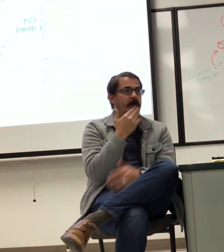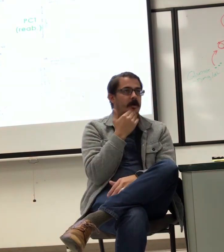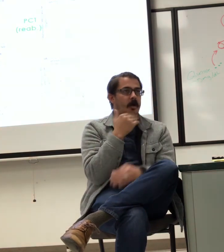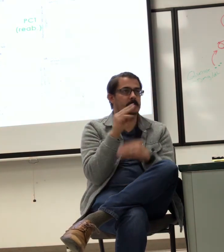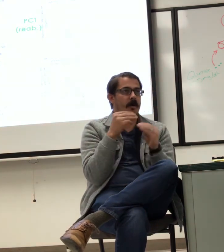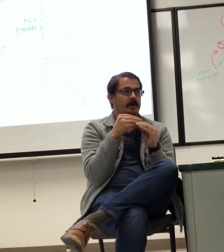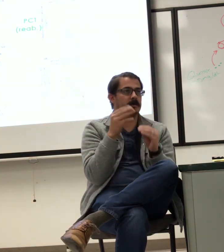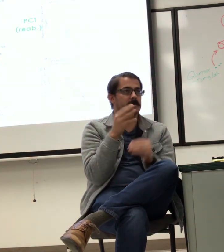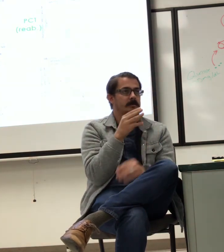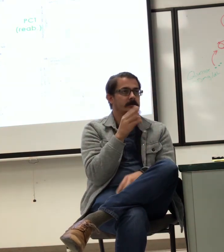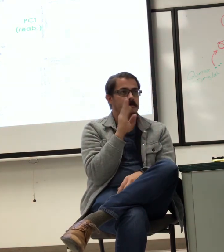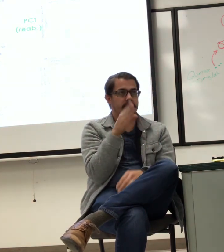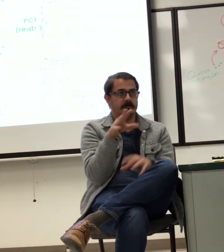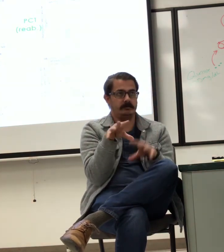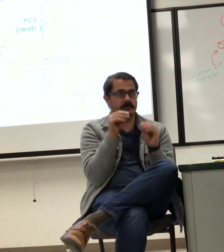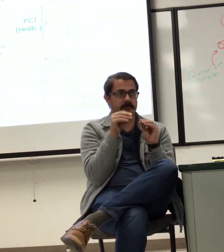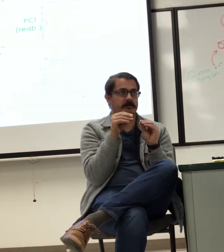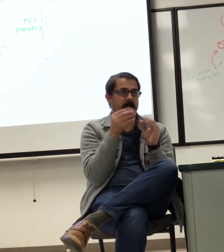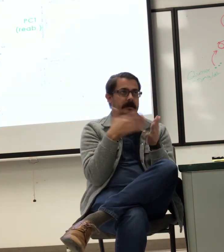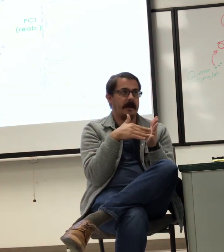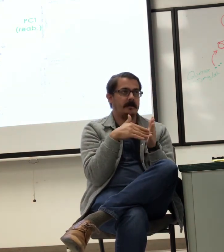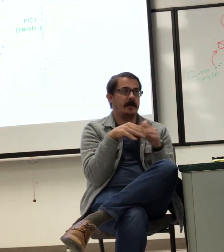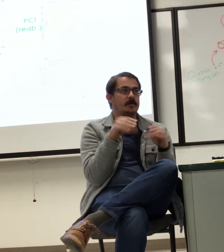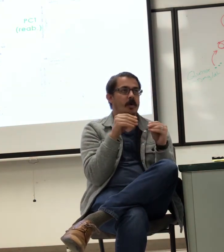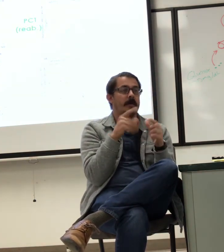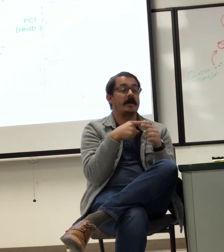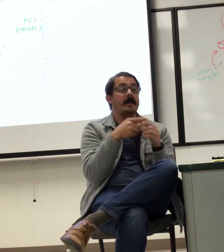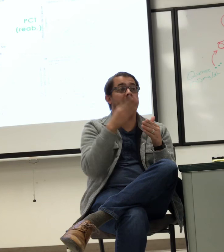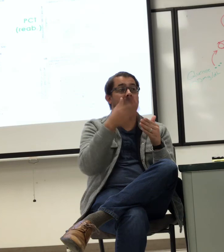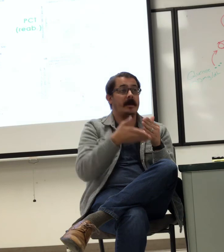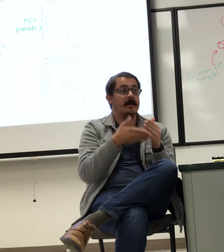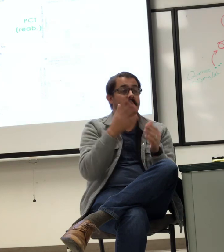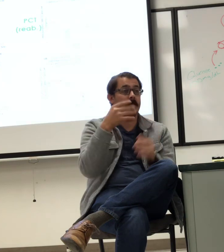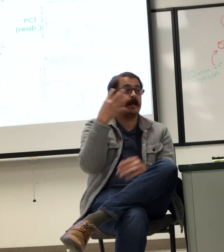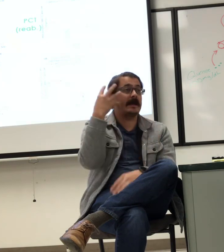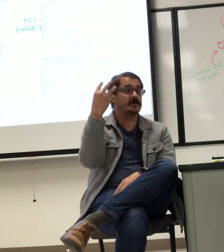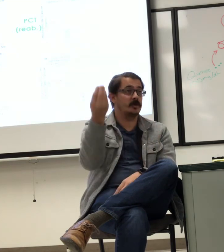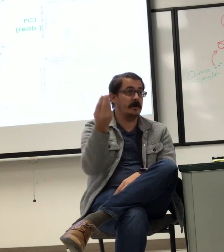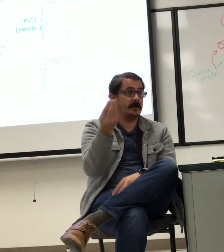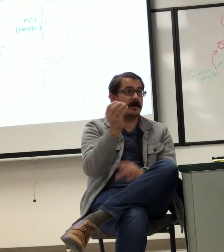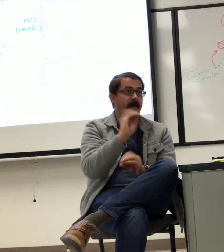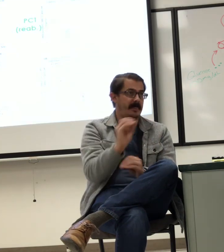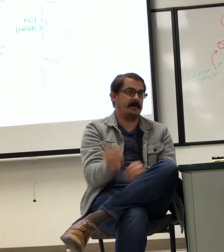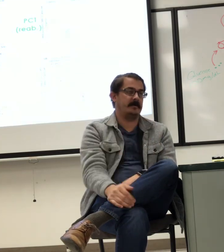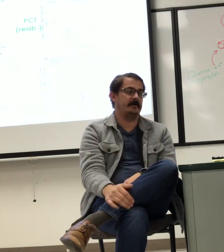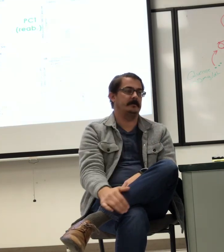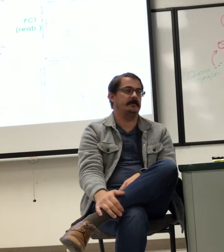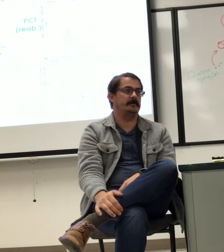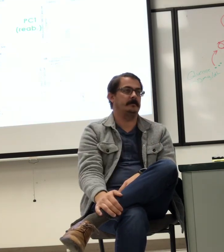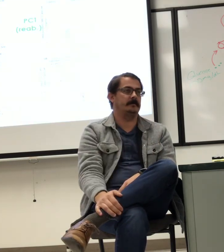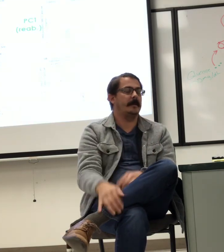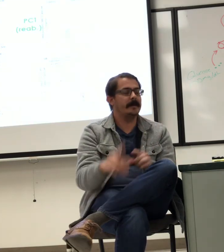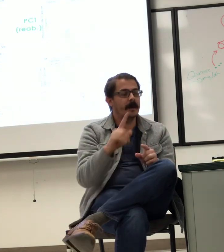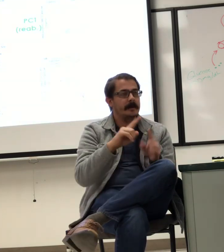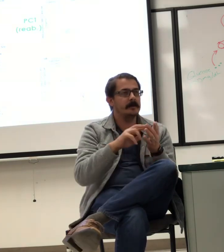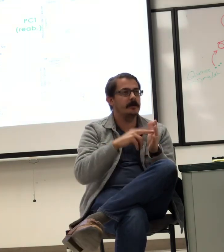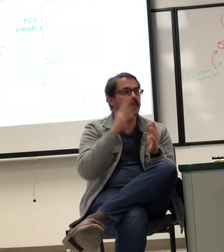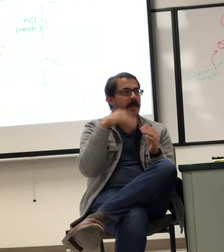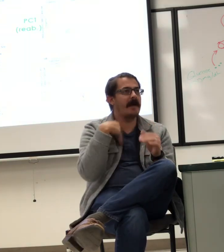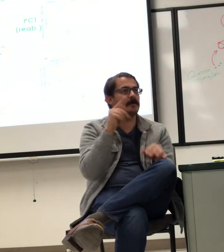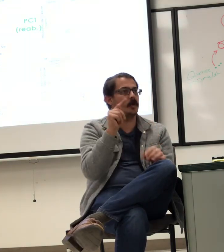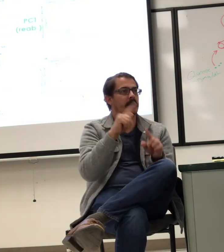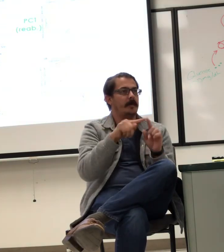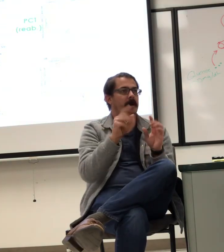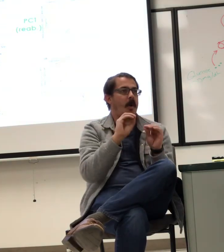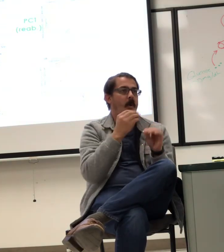being reabsorbed. And when you get to the end, you excrete nothing. I mean, you'll have urine, but just not